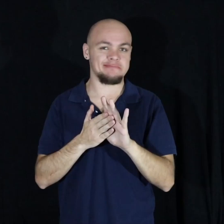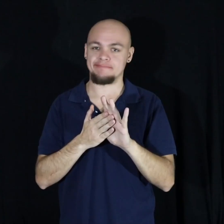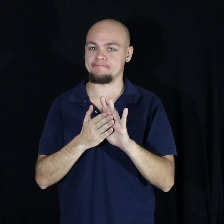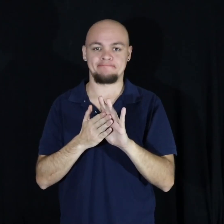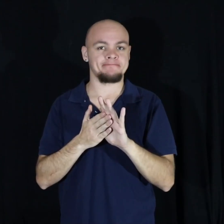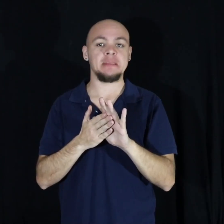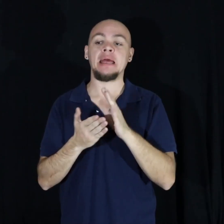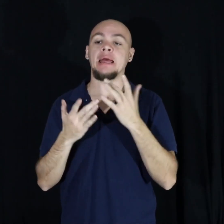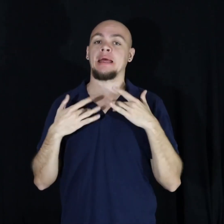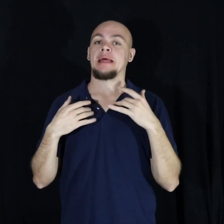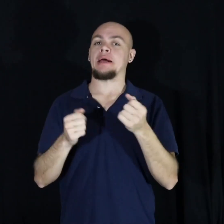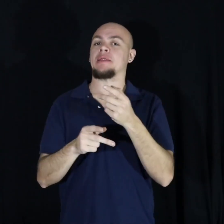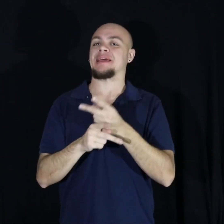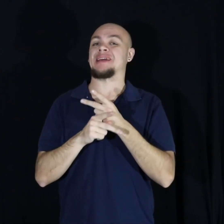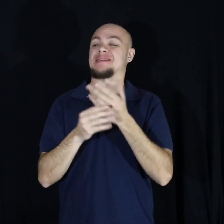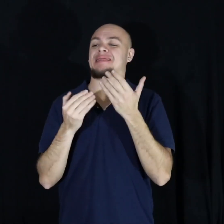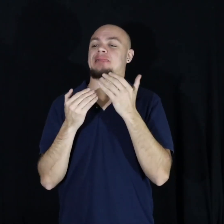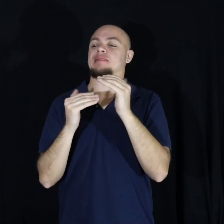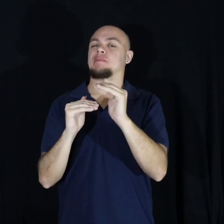to healthcare.